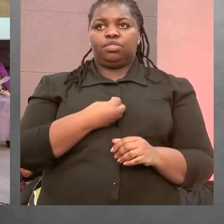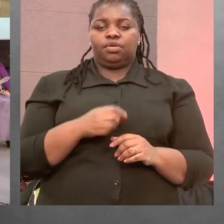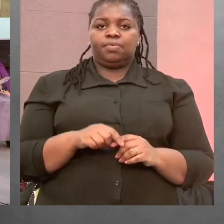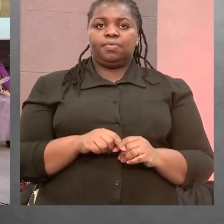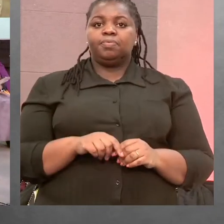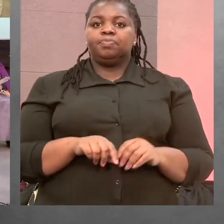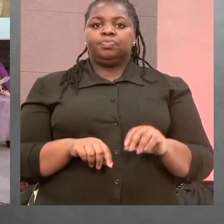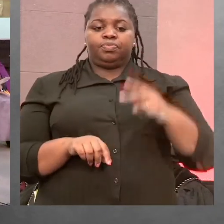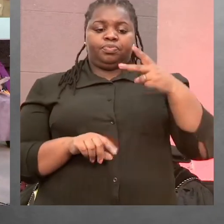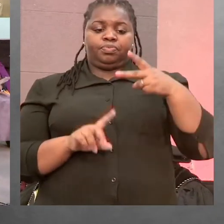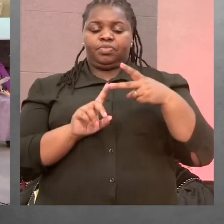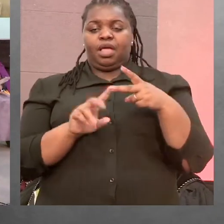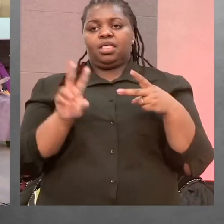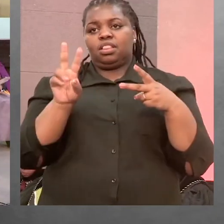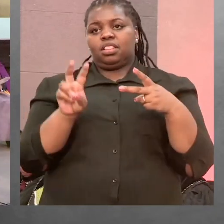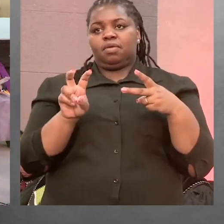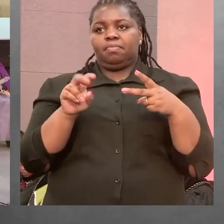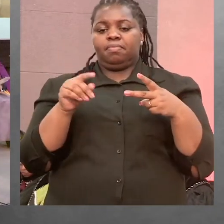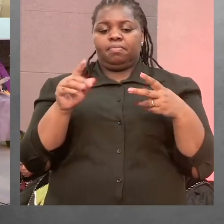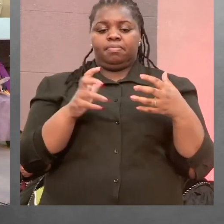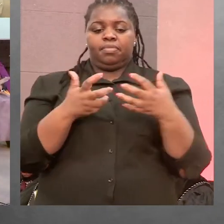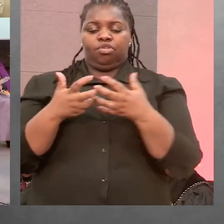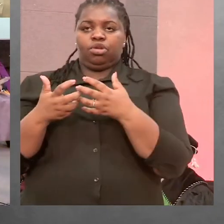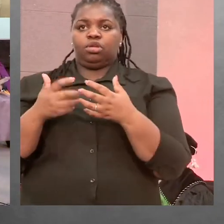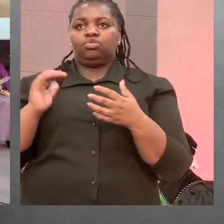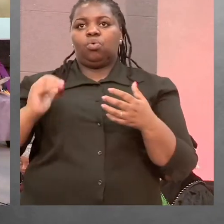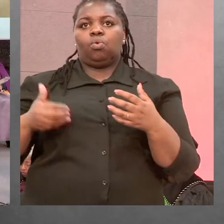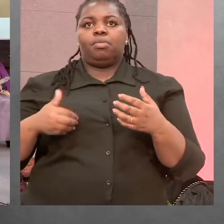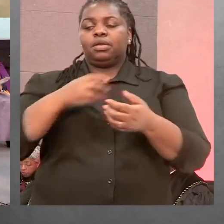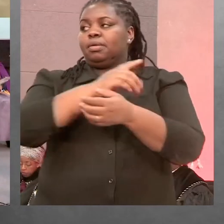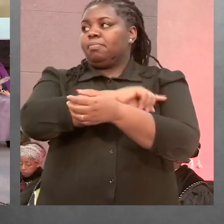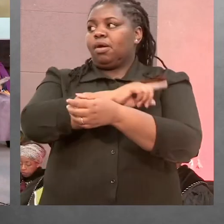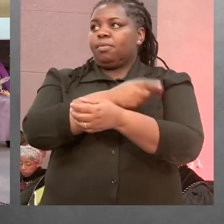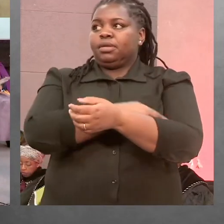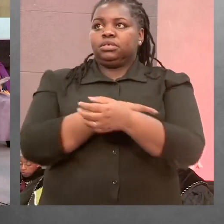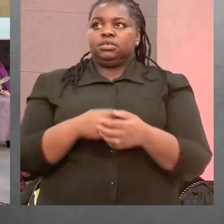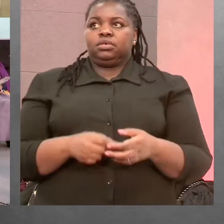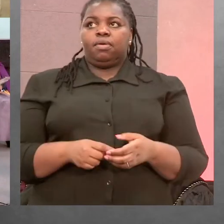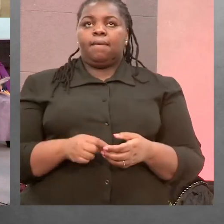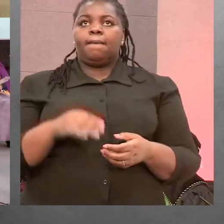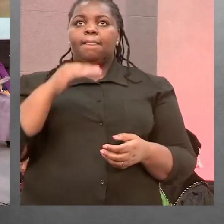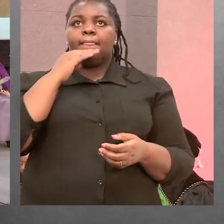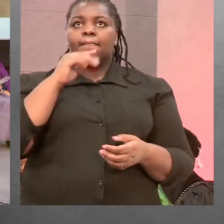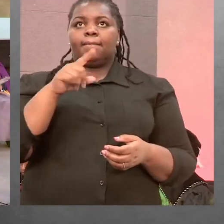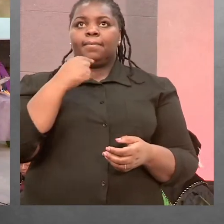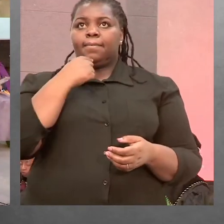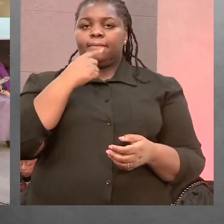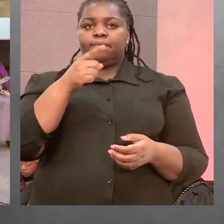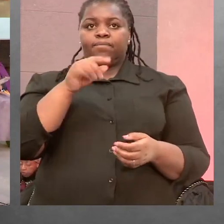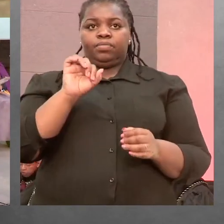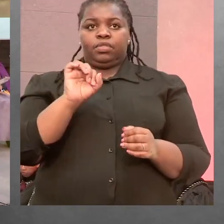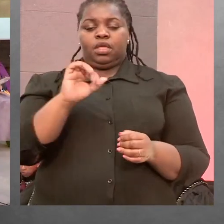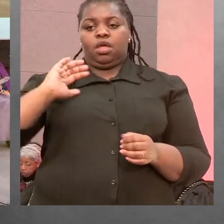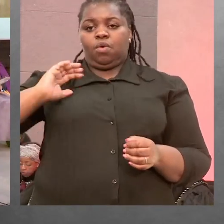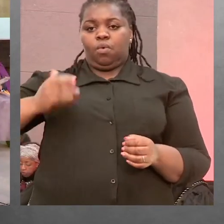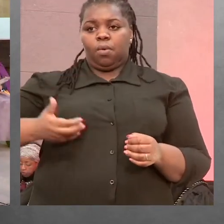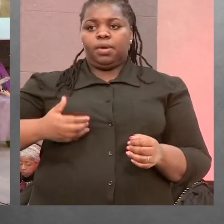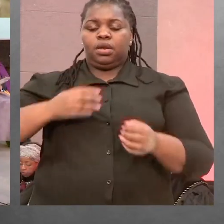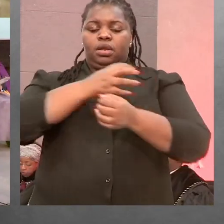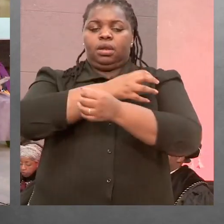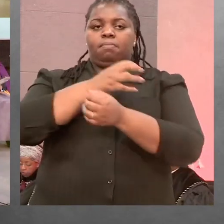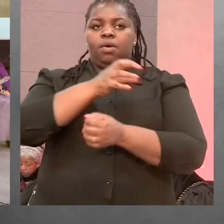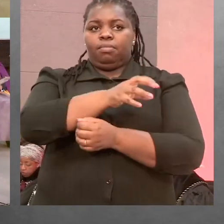The second theme speaks to women's empowerment. Your story epitomizes the essence of women's